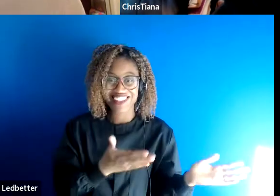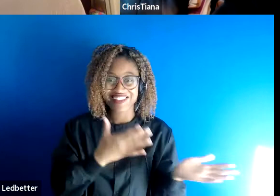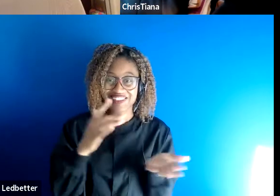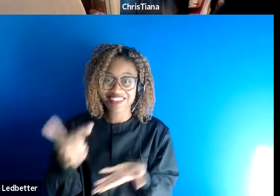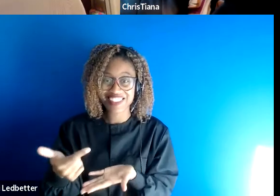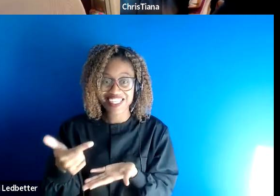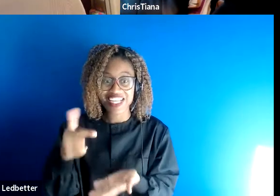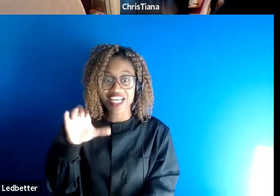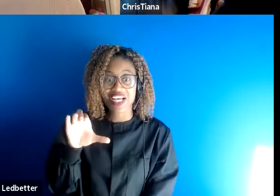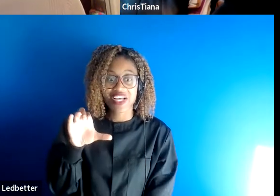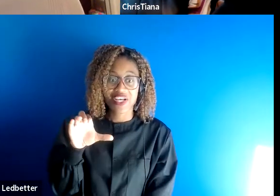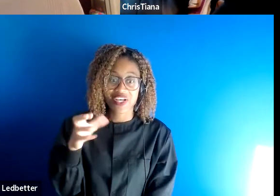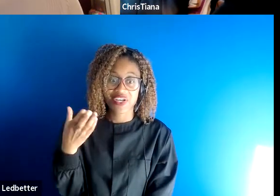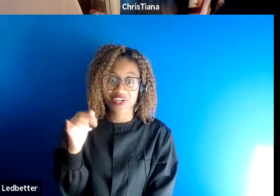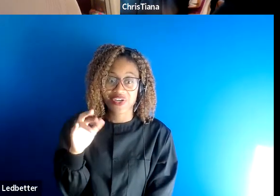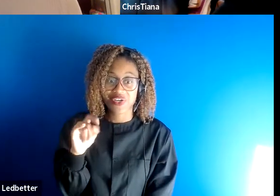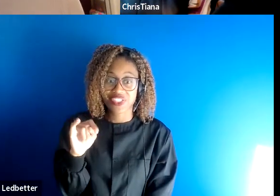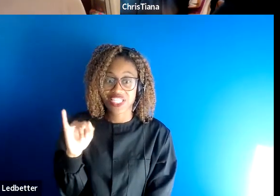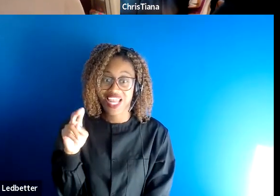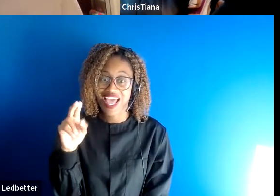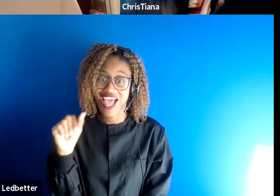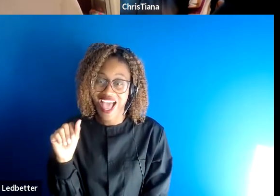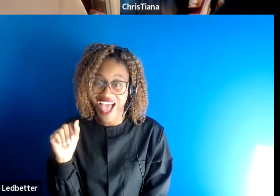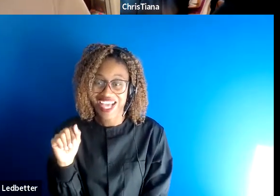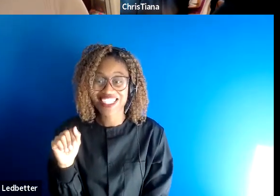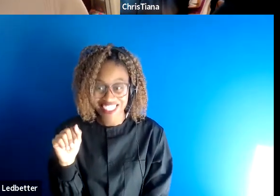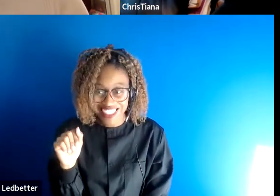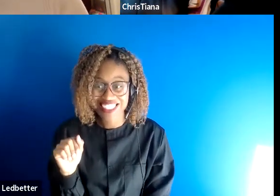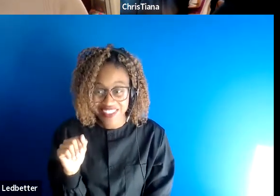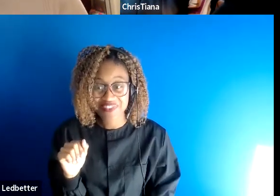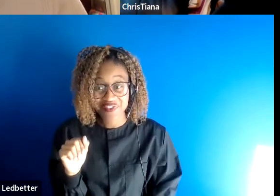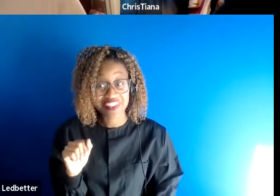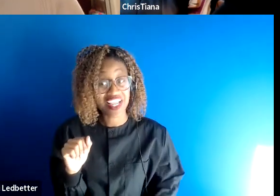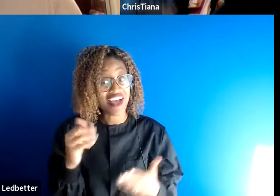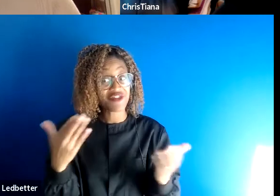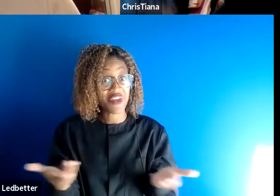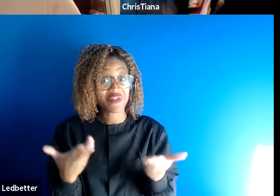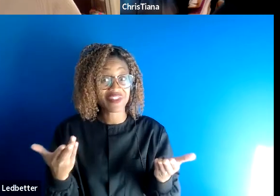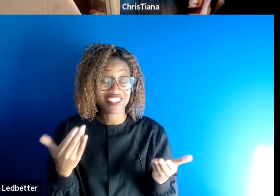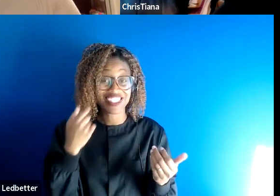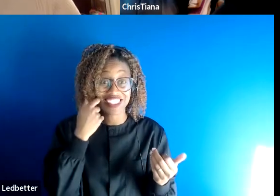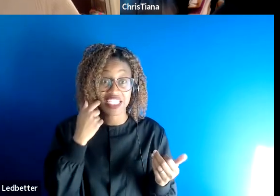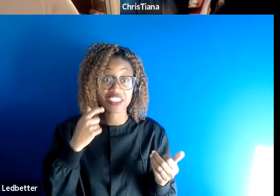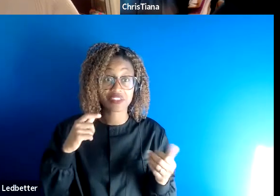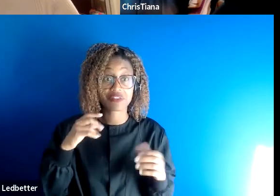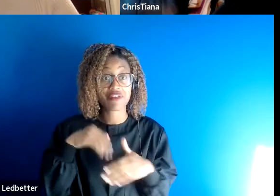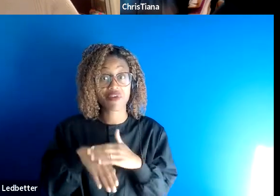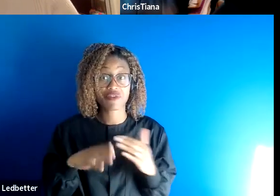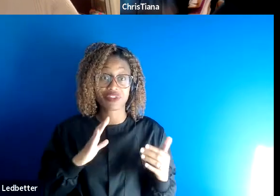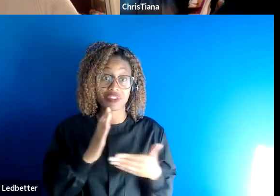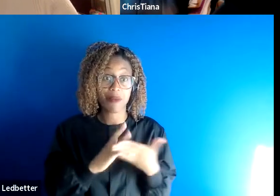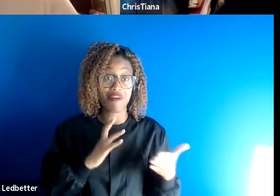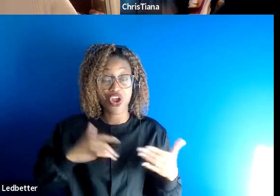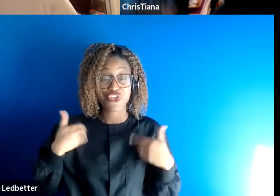presentation over to Christiana. For those of you who have maybe dropped into some of our Youth Coordinators Connect